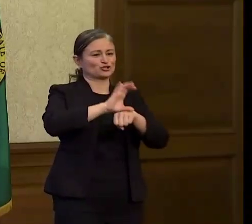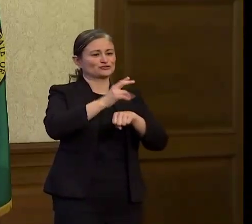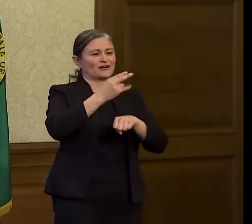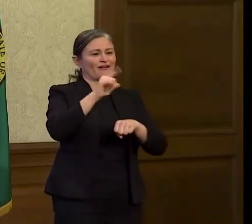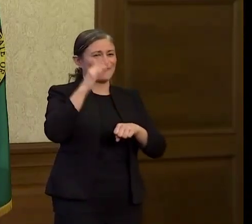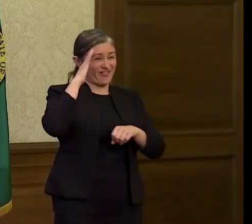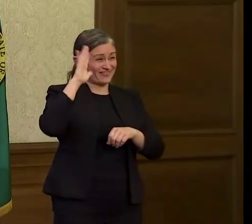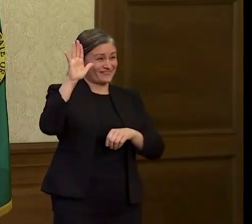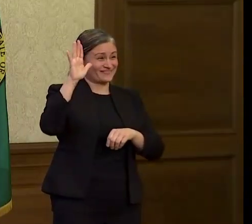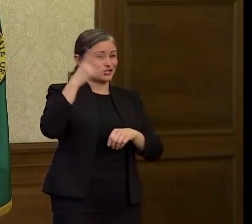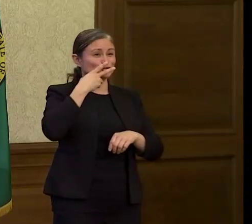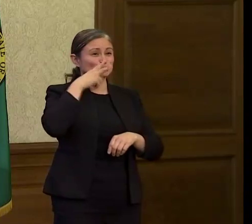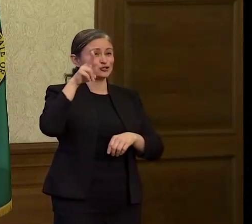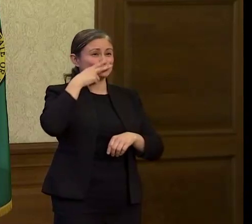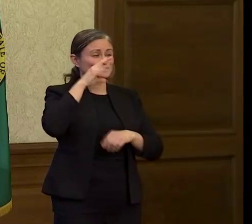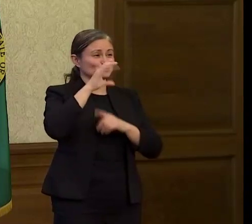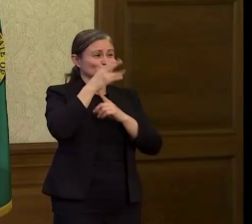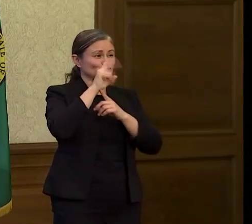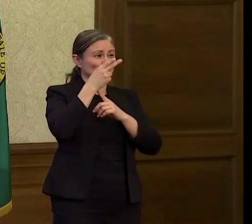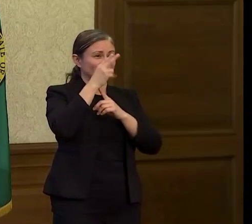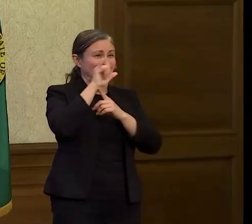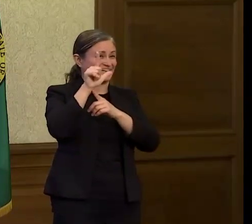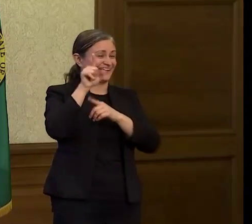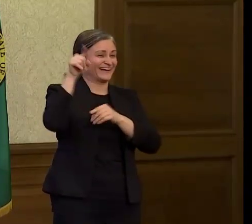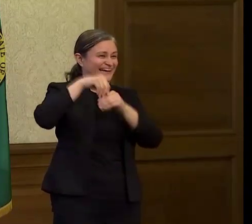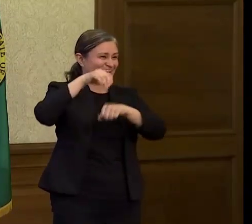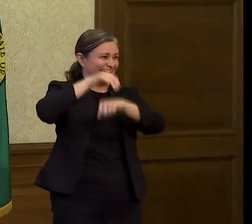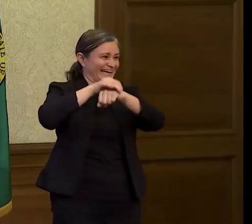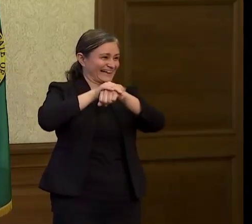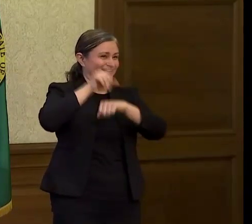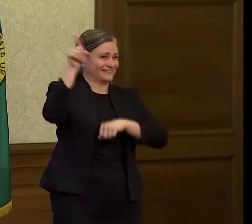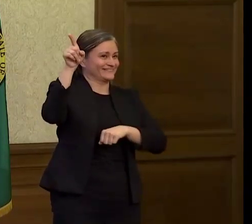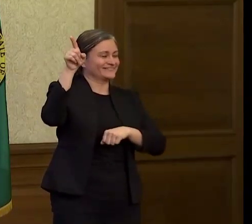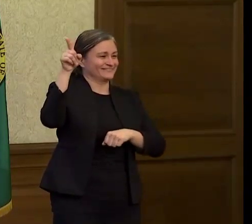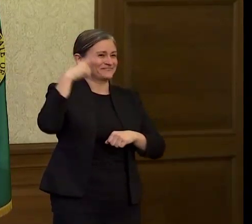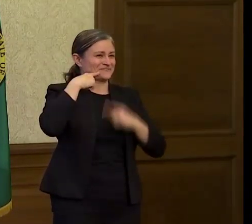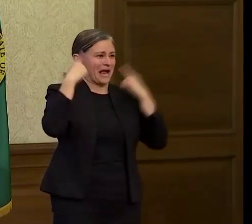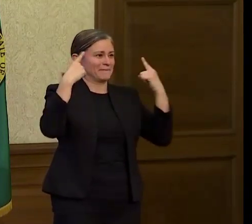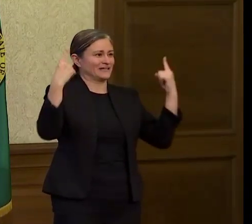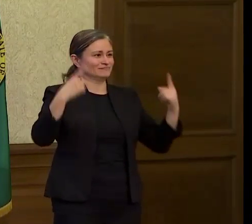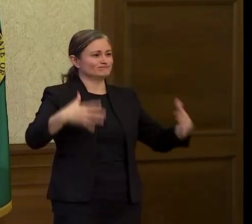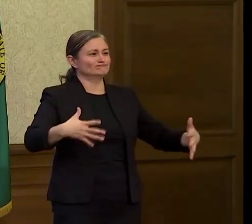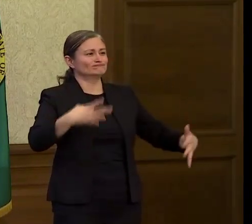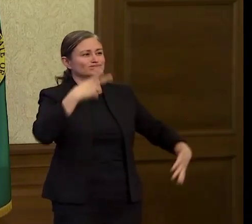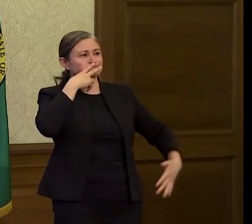days. And he meant it because we see the best of ourselves in moments like